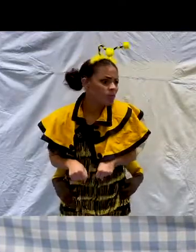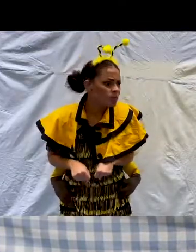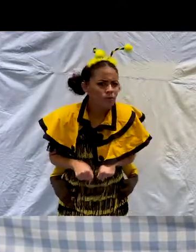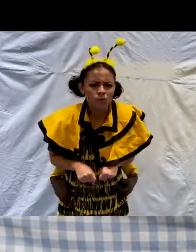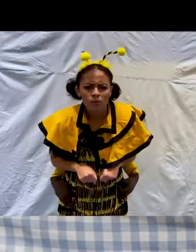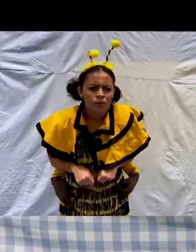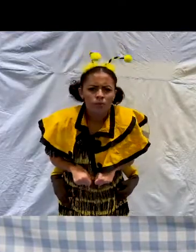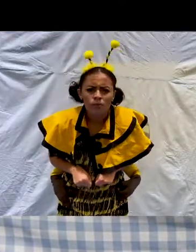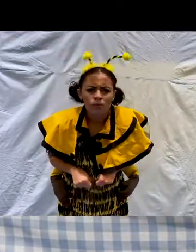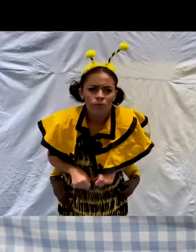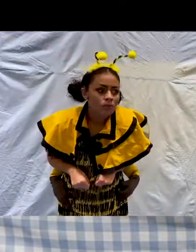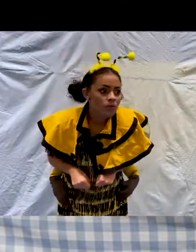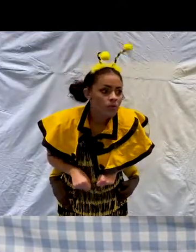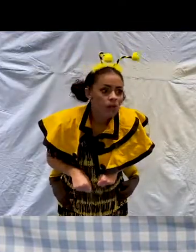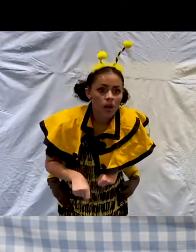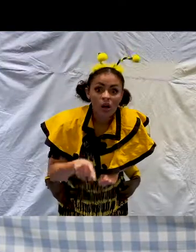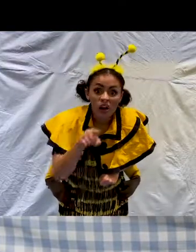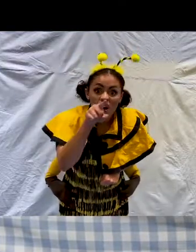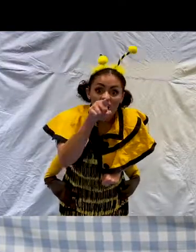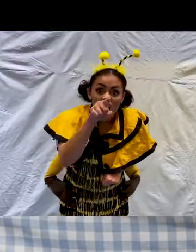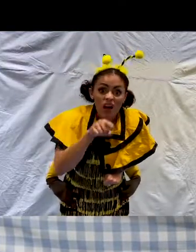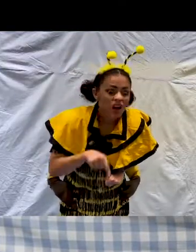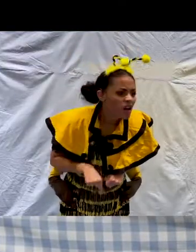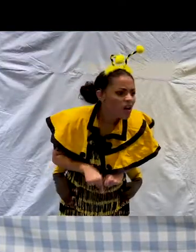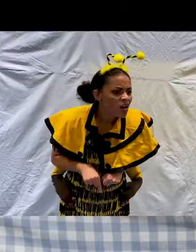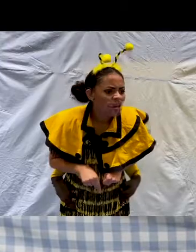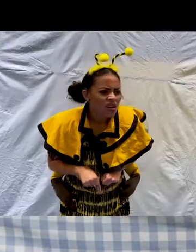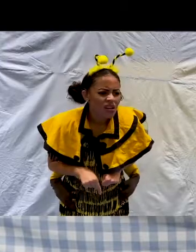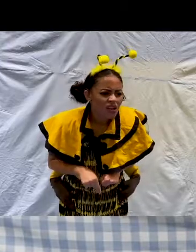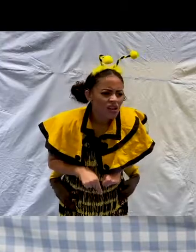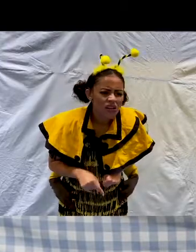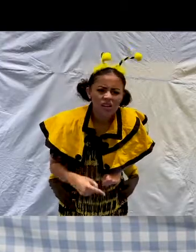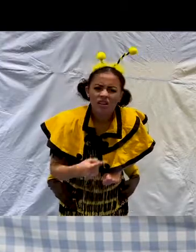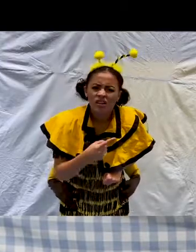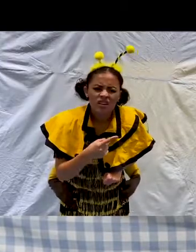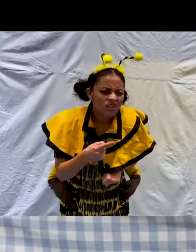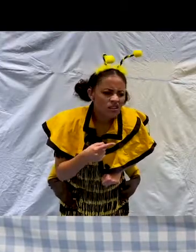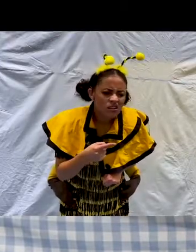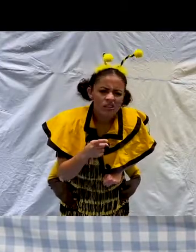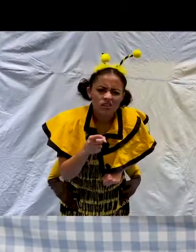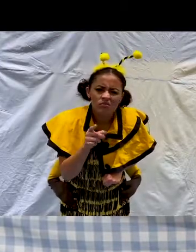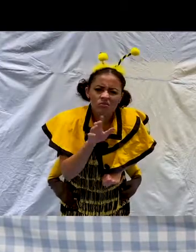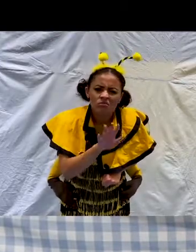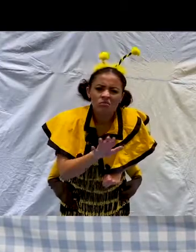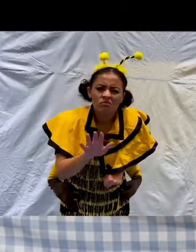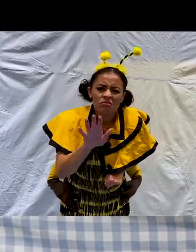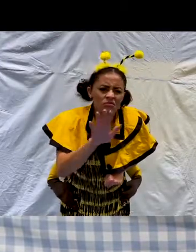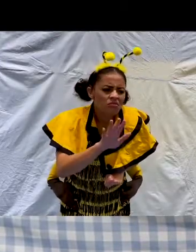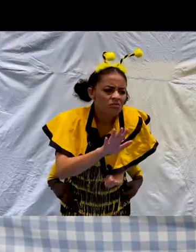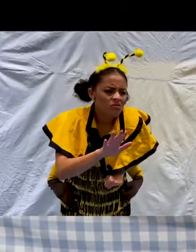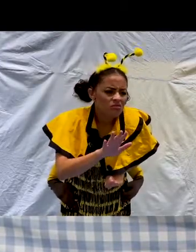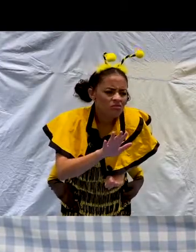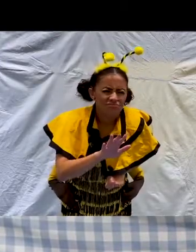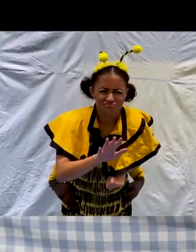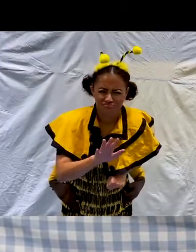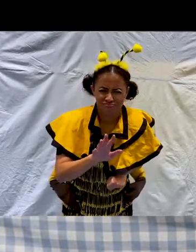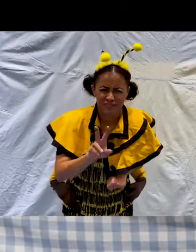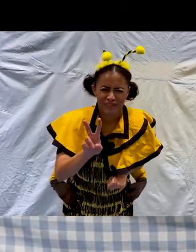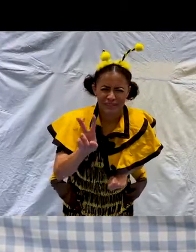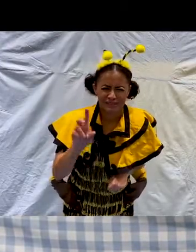Beep, beep, beep. I know you. Yes, you are predominantly made up